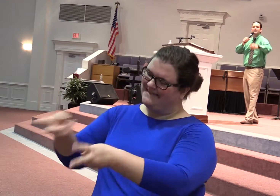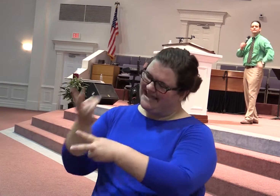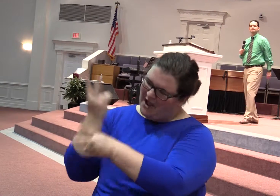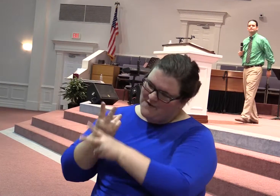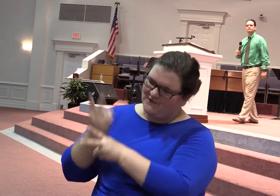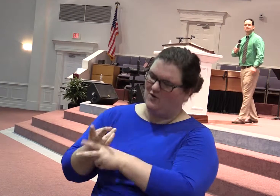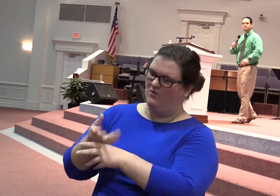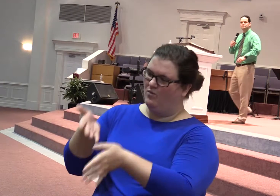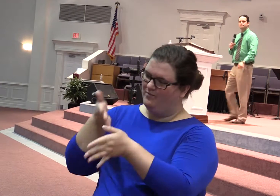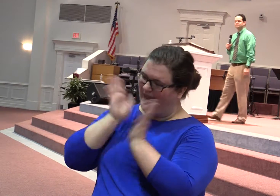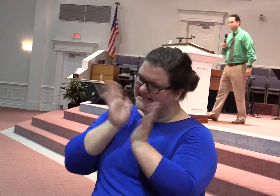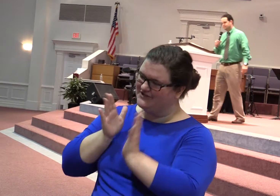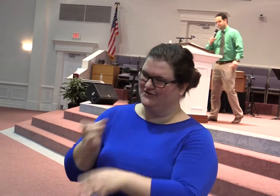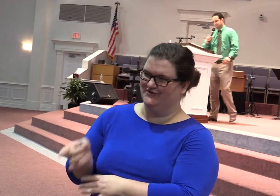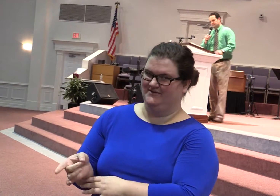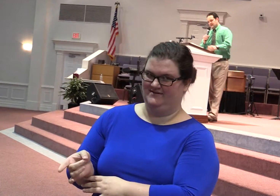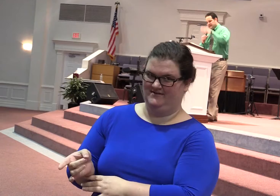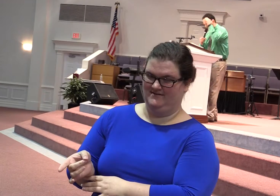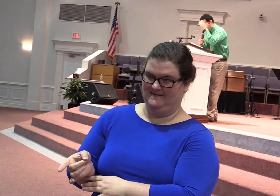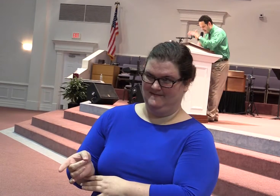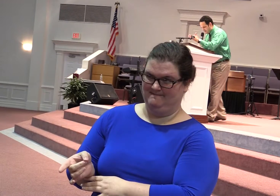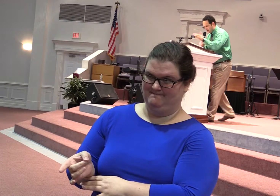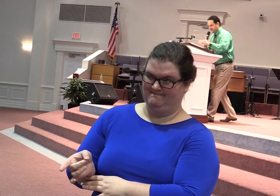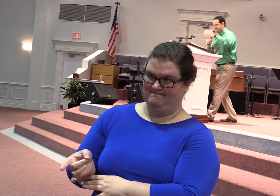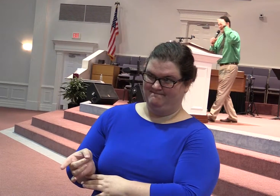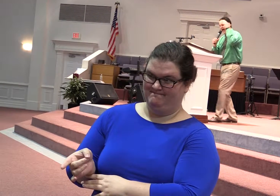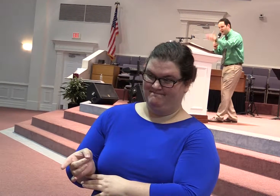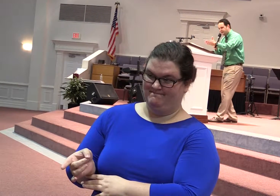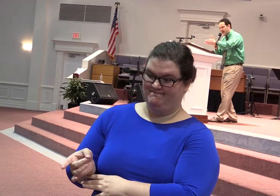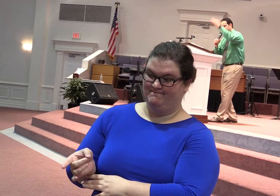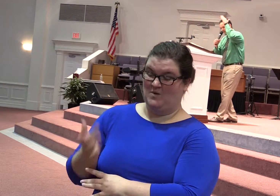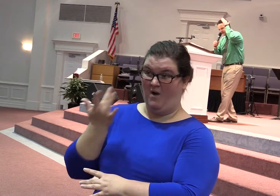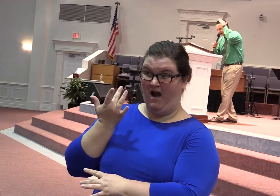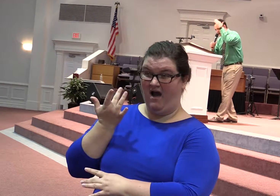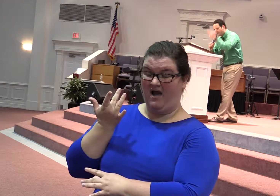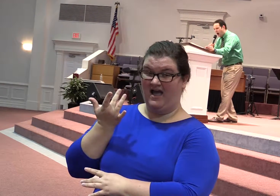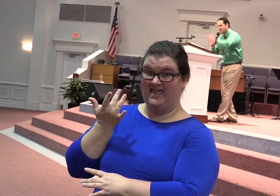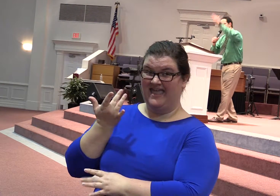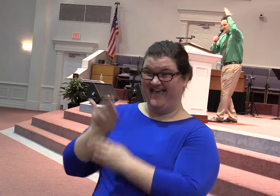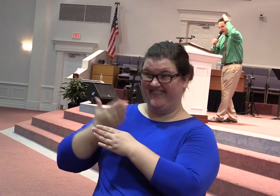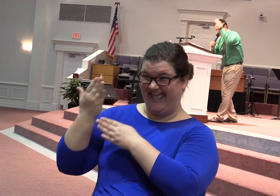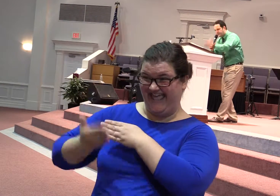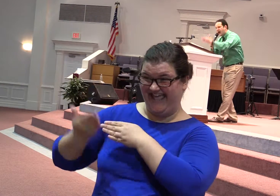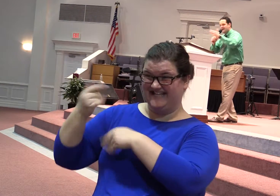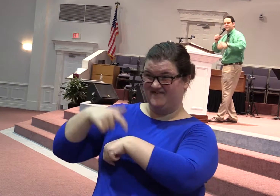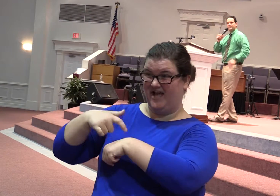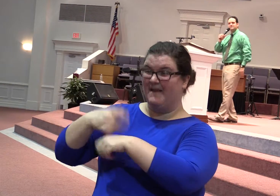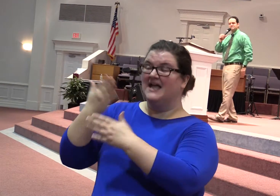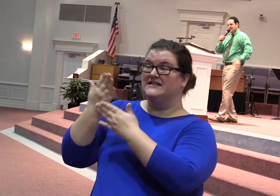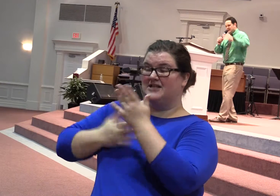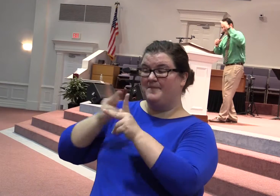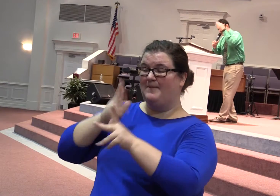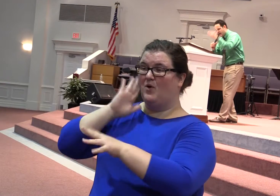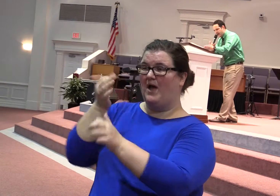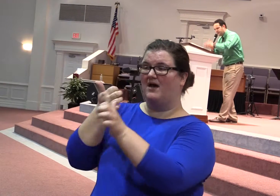out. Right. Amen. Take heed because in the latter days some shall depart from the faith.